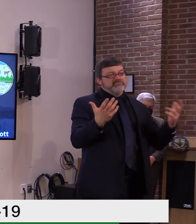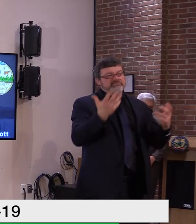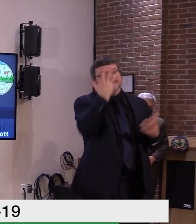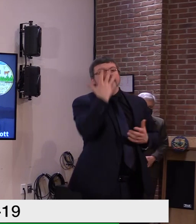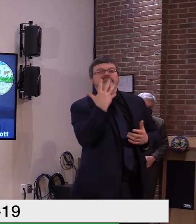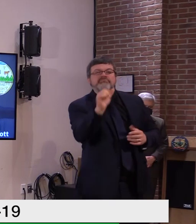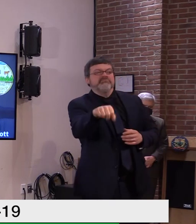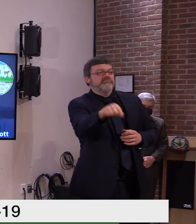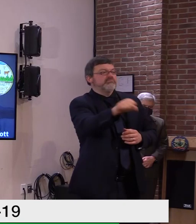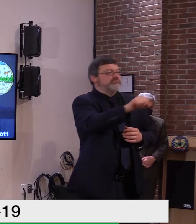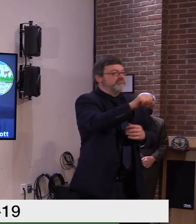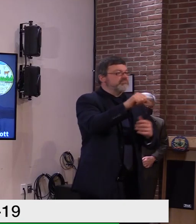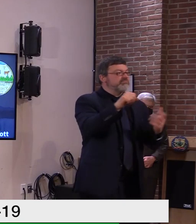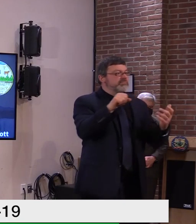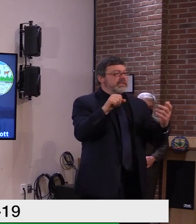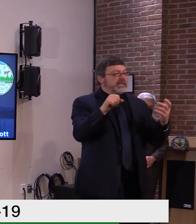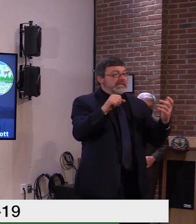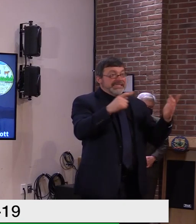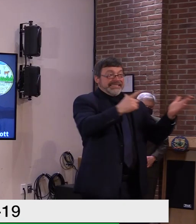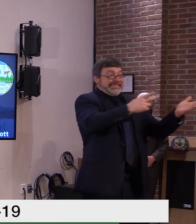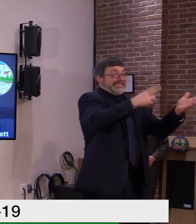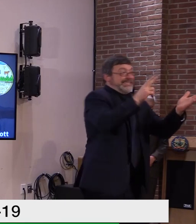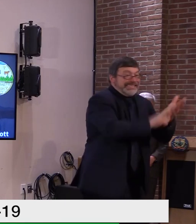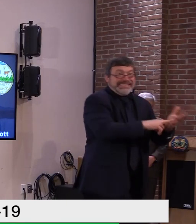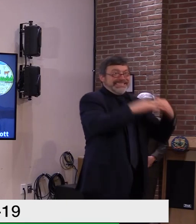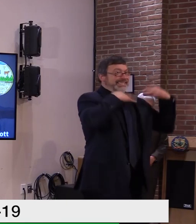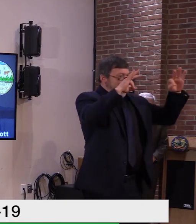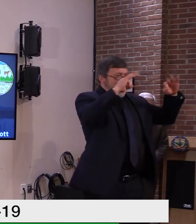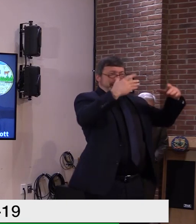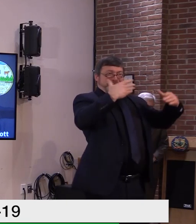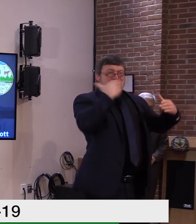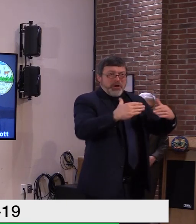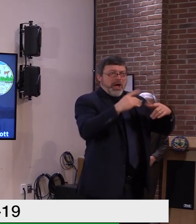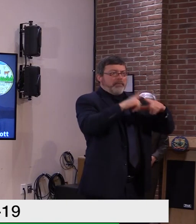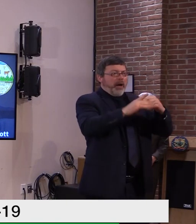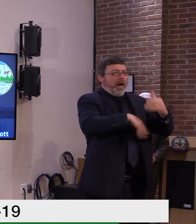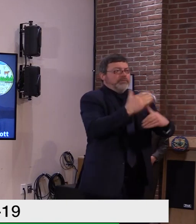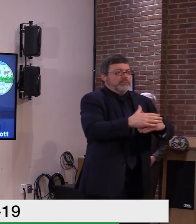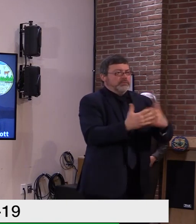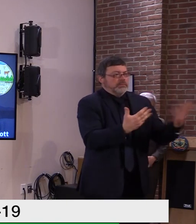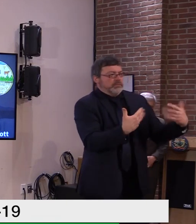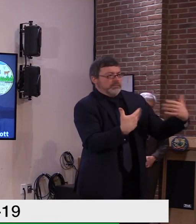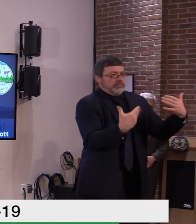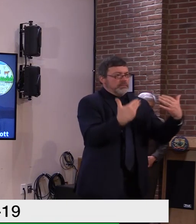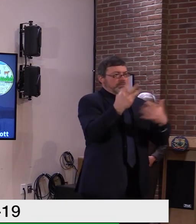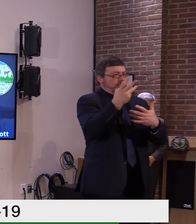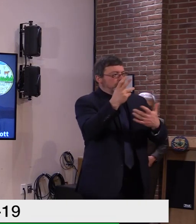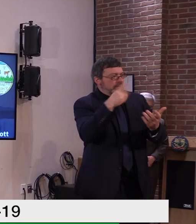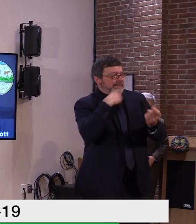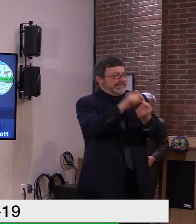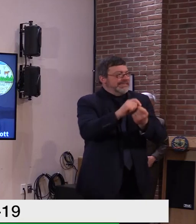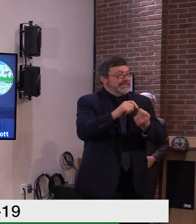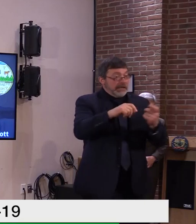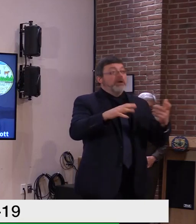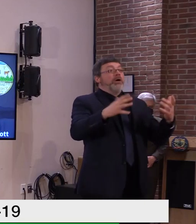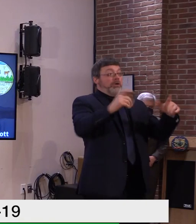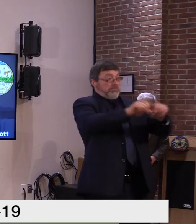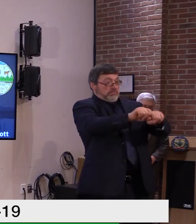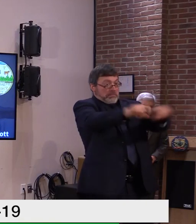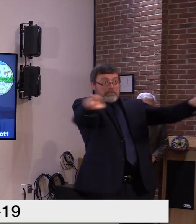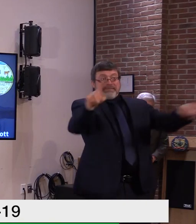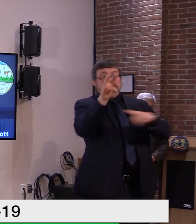out immediately, but now we're seeing the political gamemanship that is being played